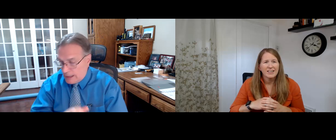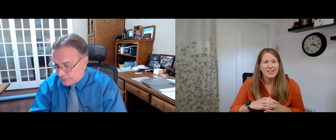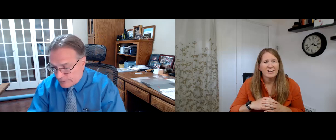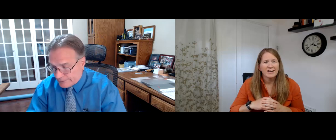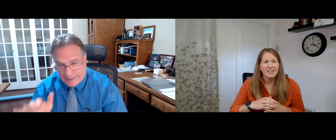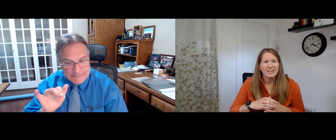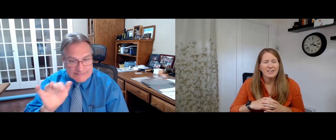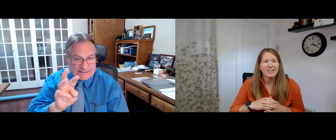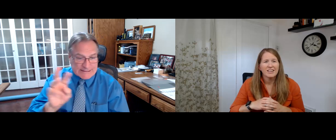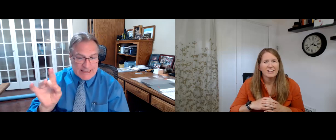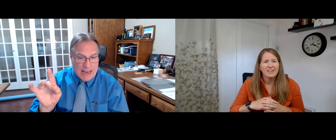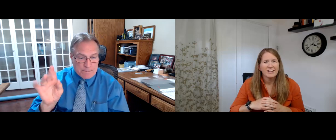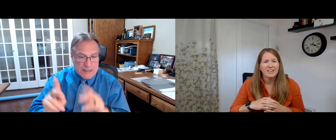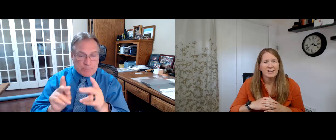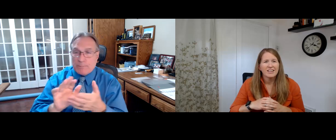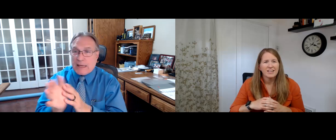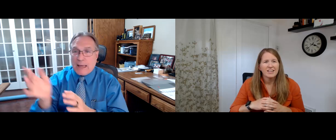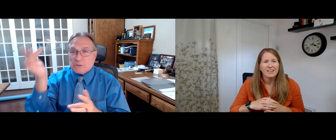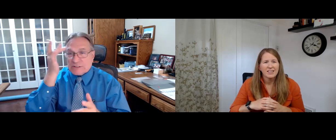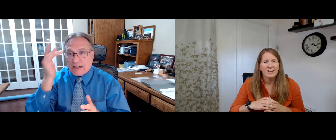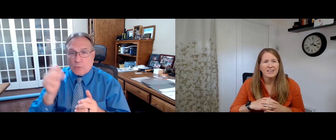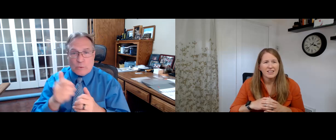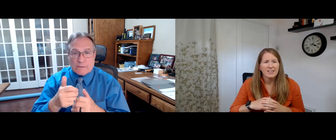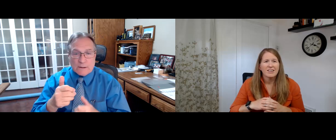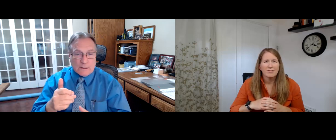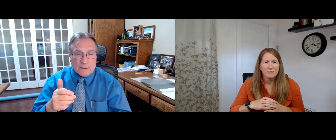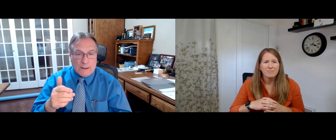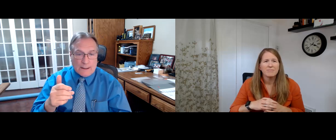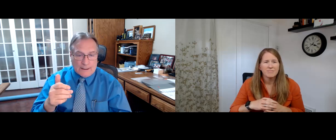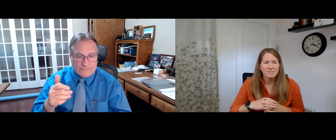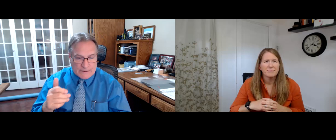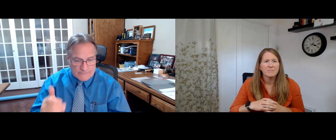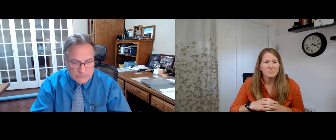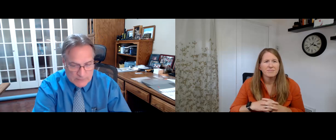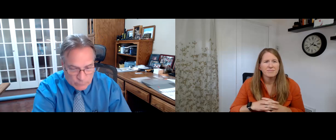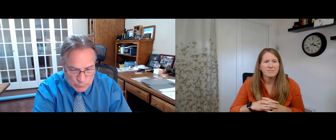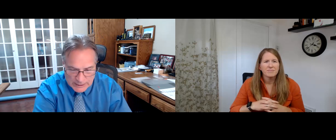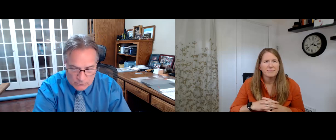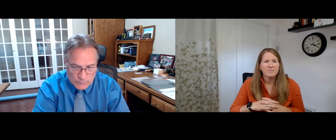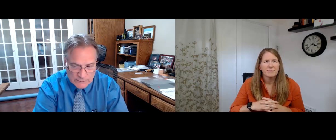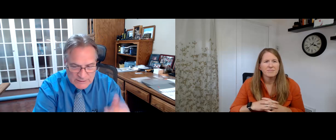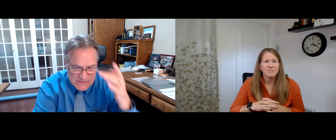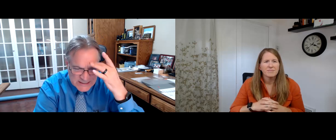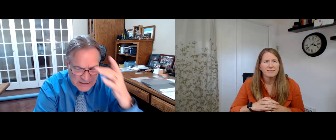enough, 68 people became sick with, I wrote down what the